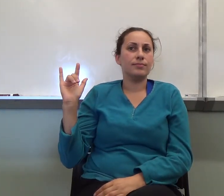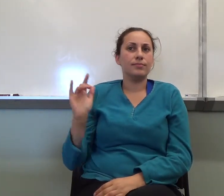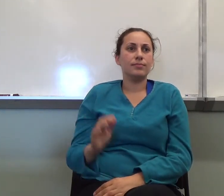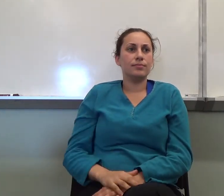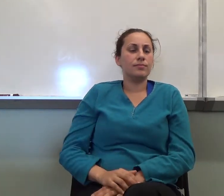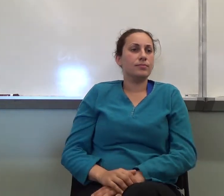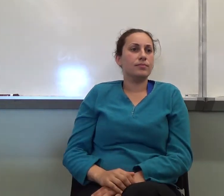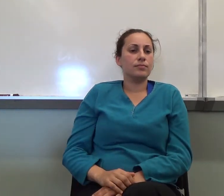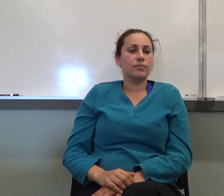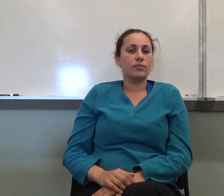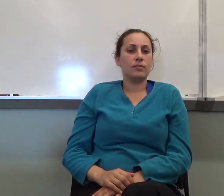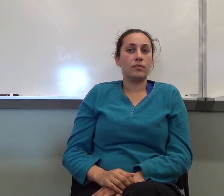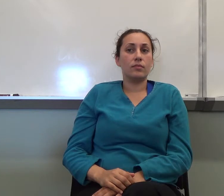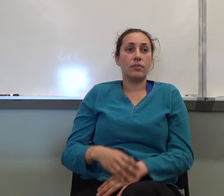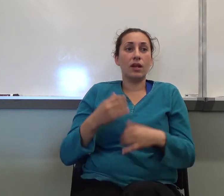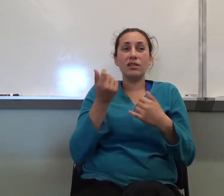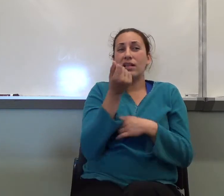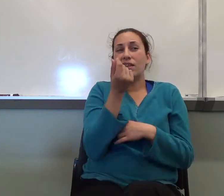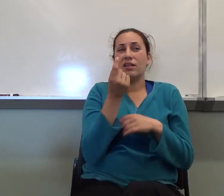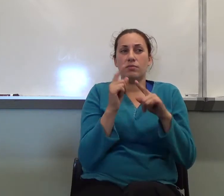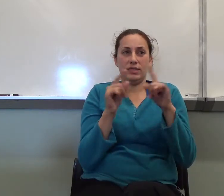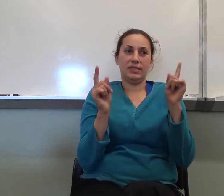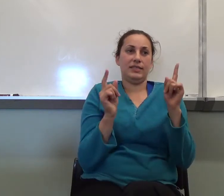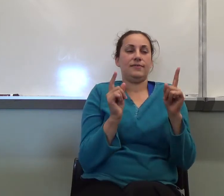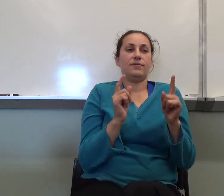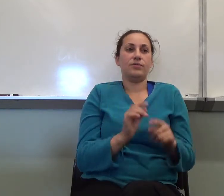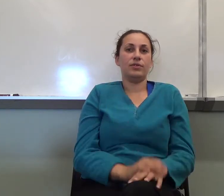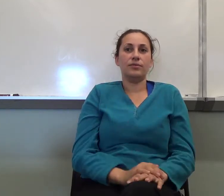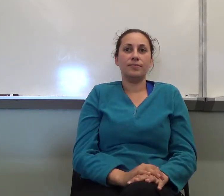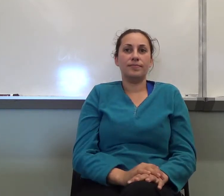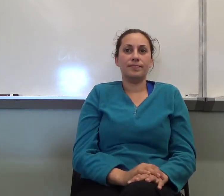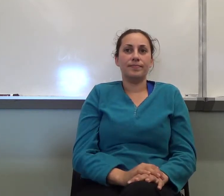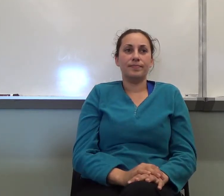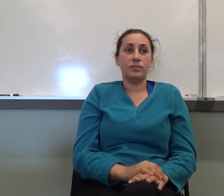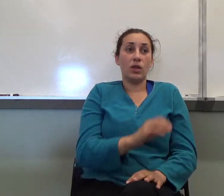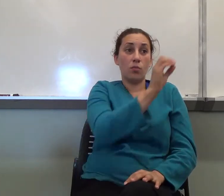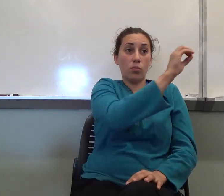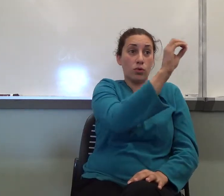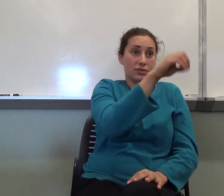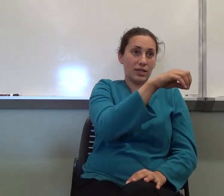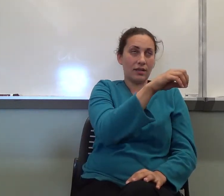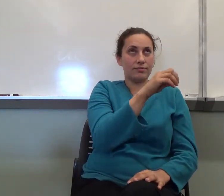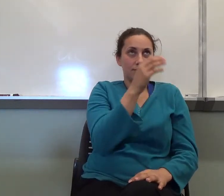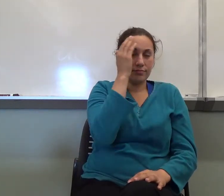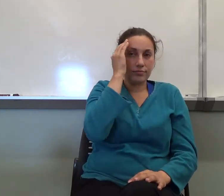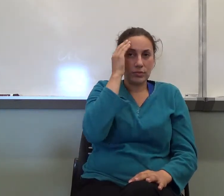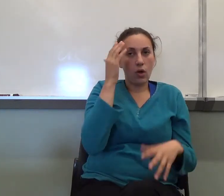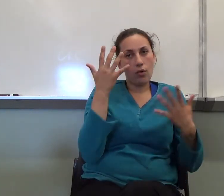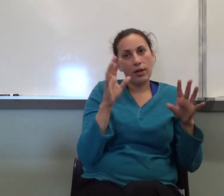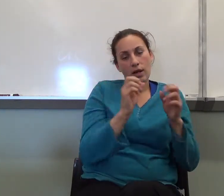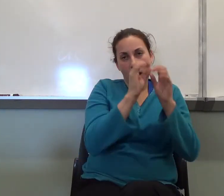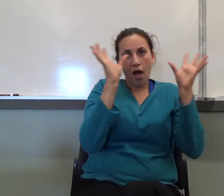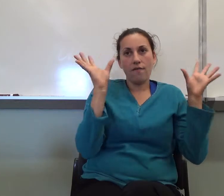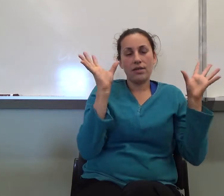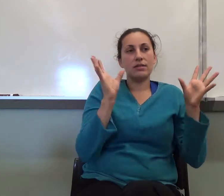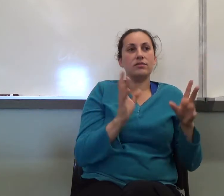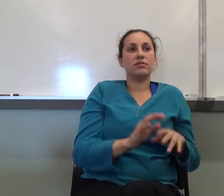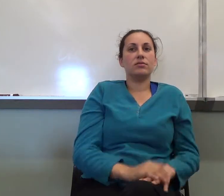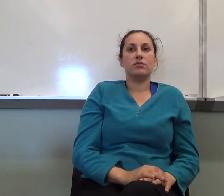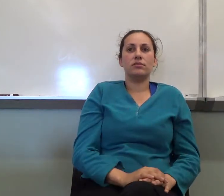All right, now that's slightly different. First of all, the percent is obvious again. Okay, of what number? Well, the thing